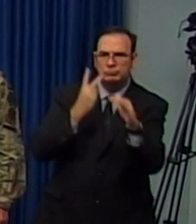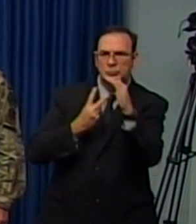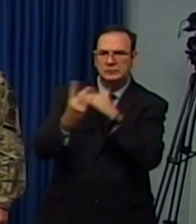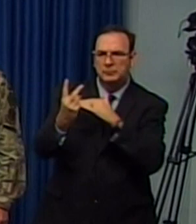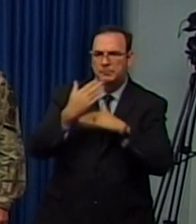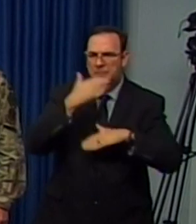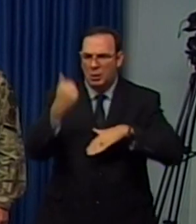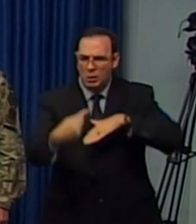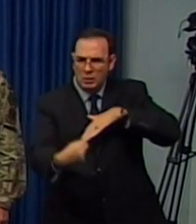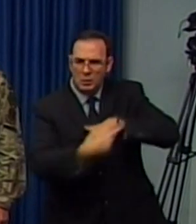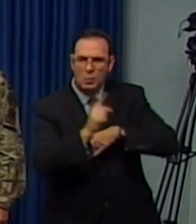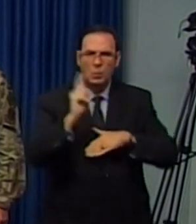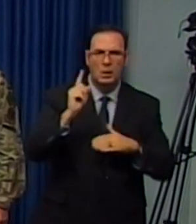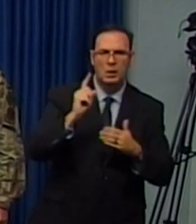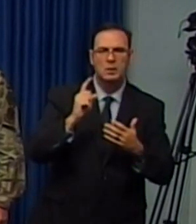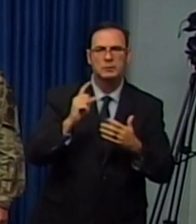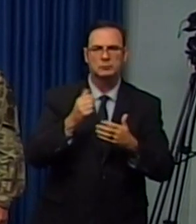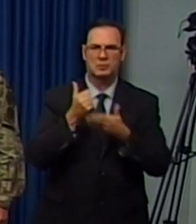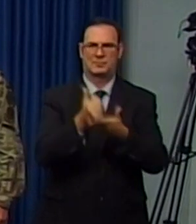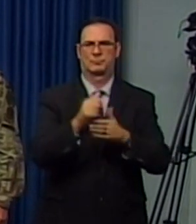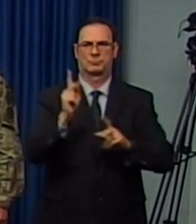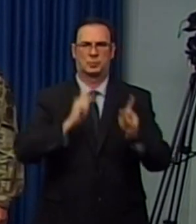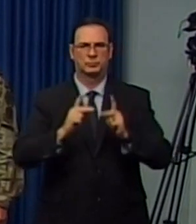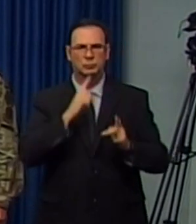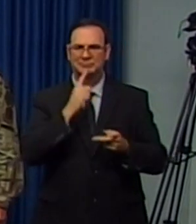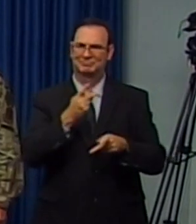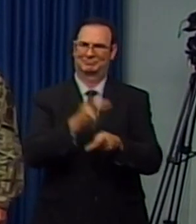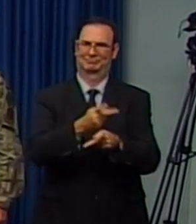their families. Have a time to take a couple questions.